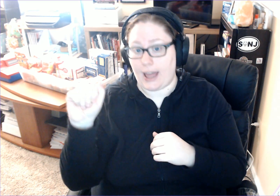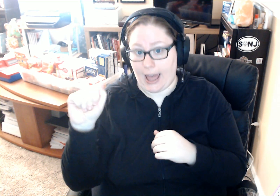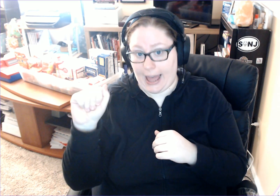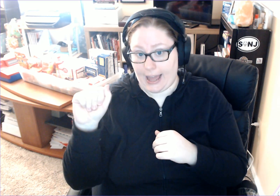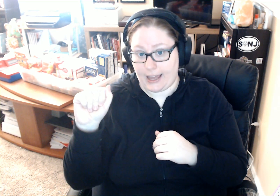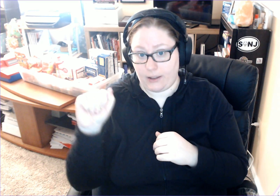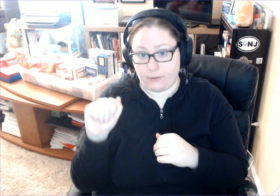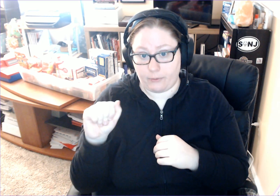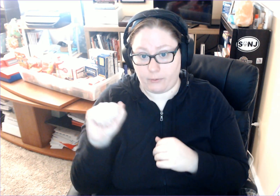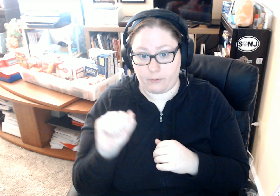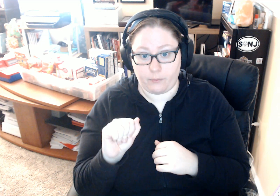A,